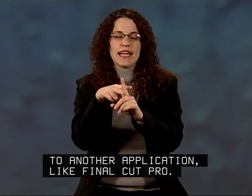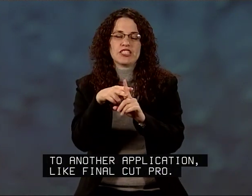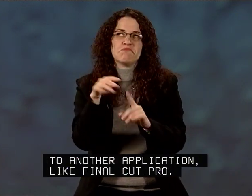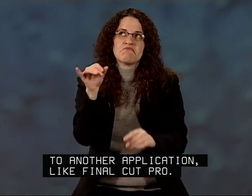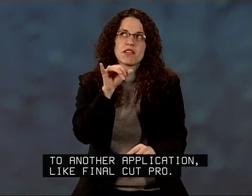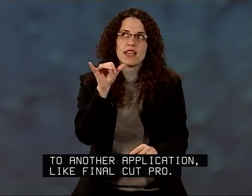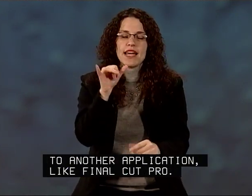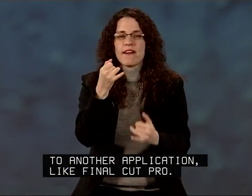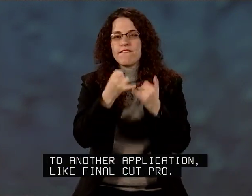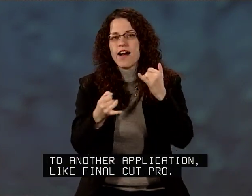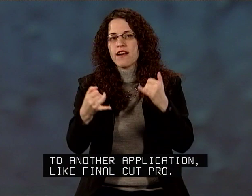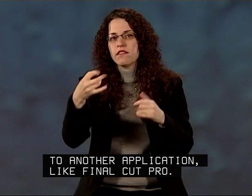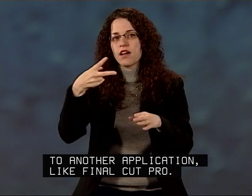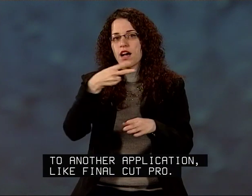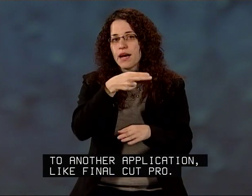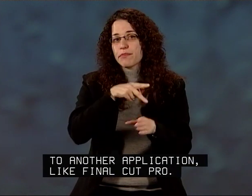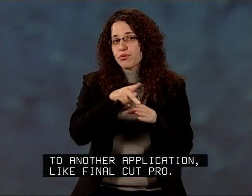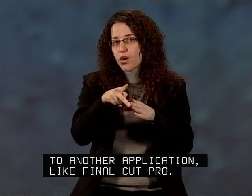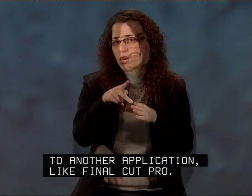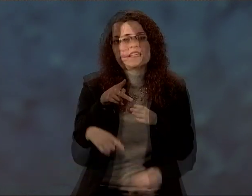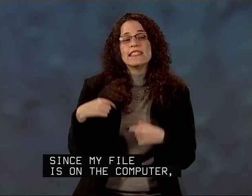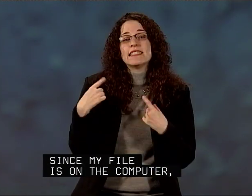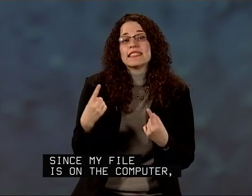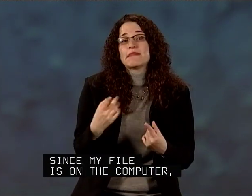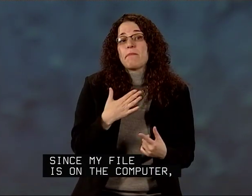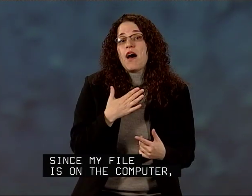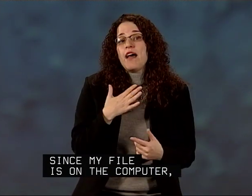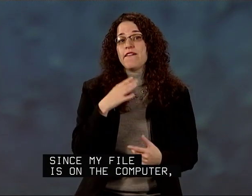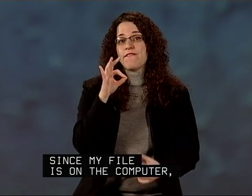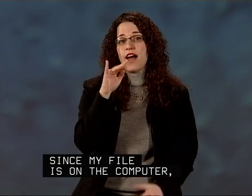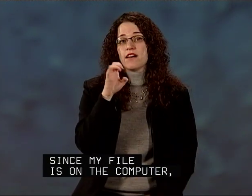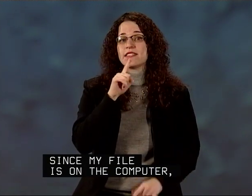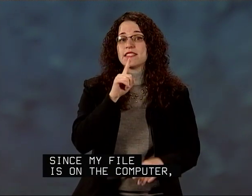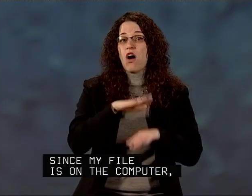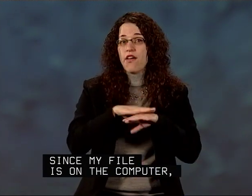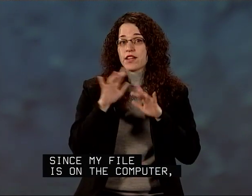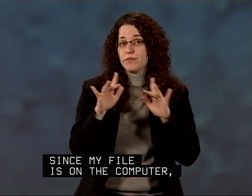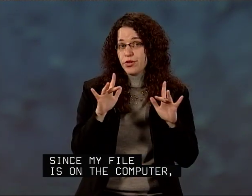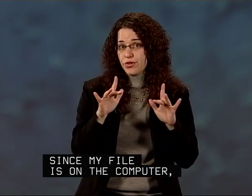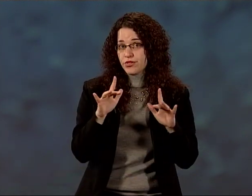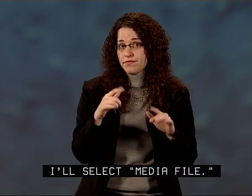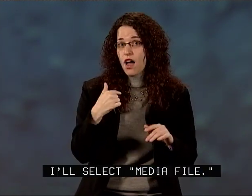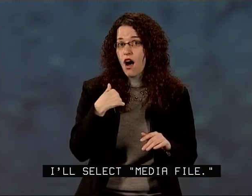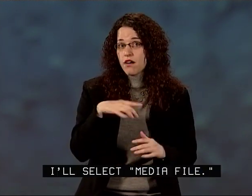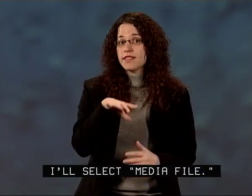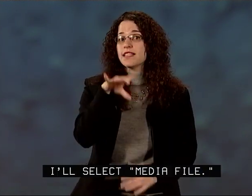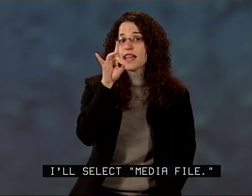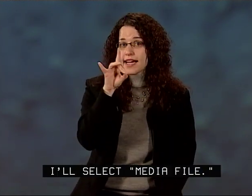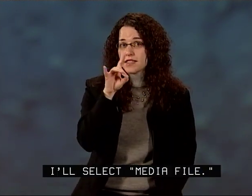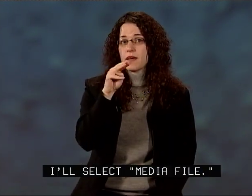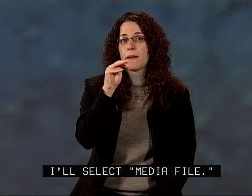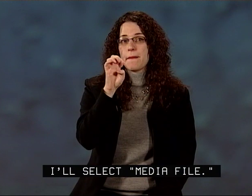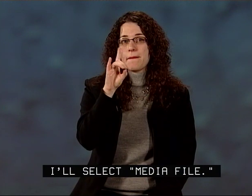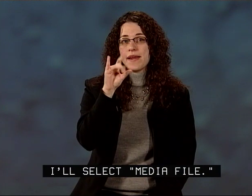application, like Final Cut Pro. Since my file is on the computer, I'll select